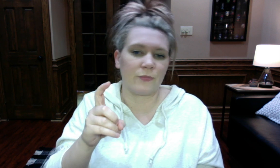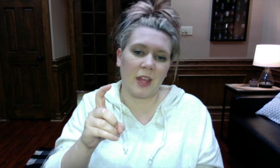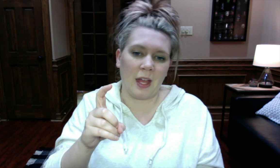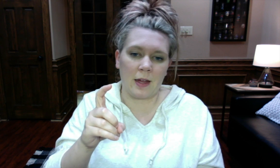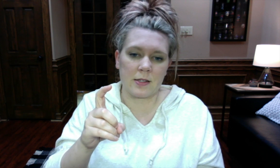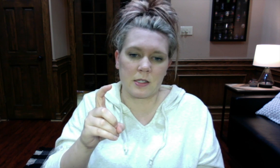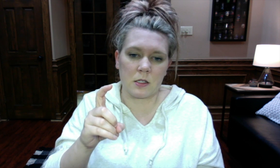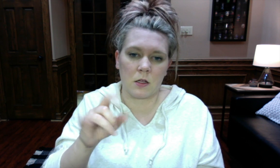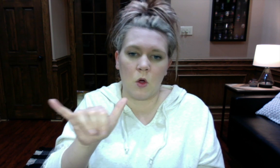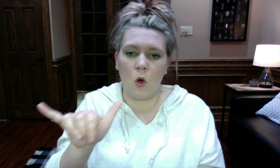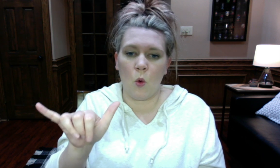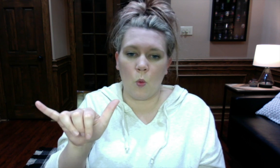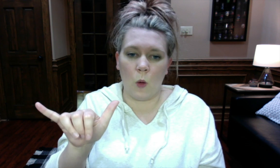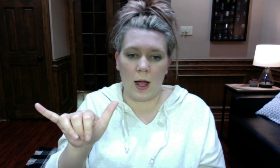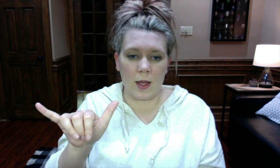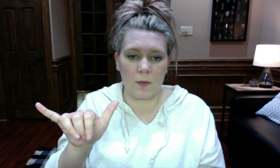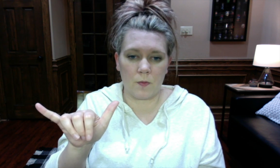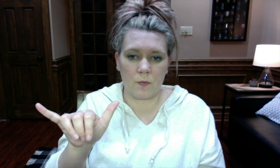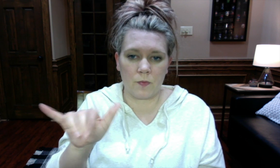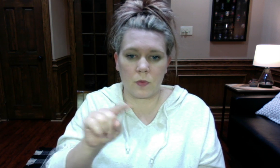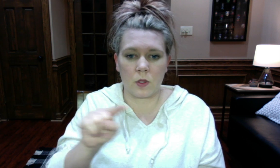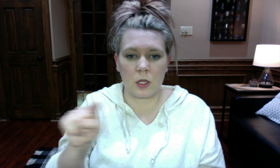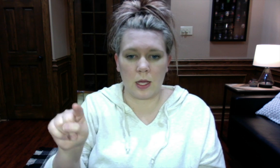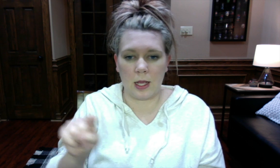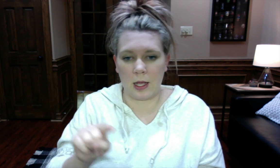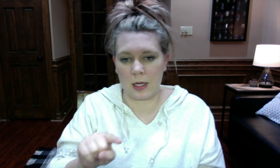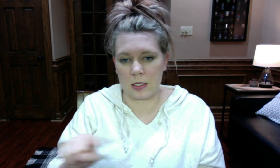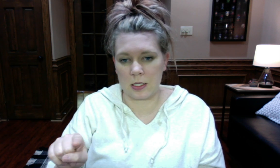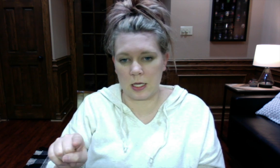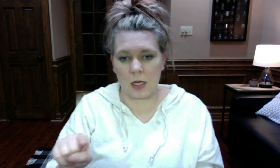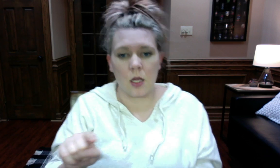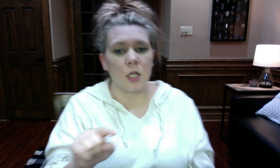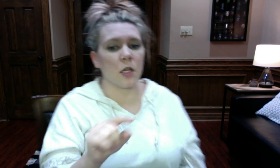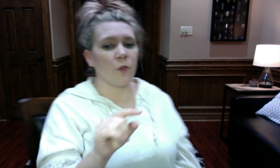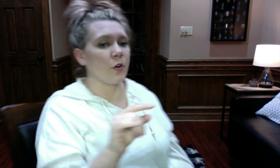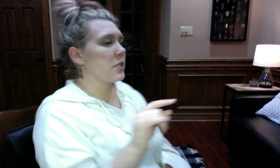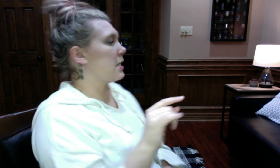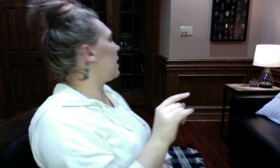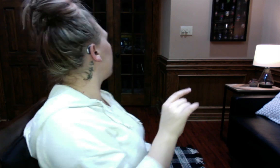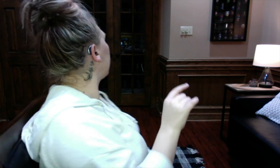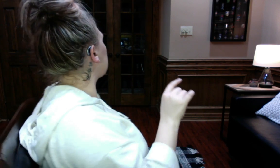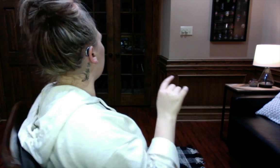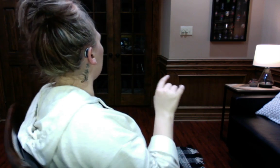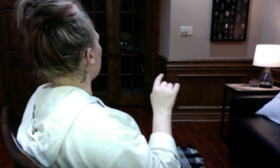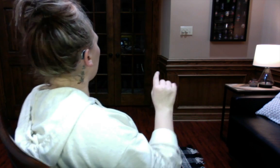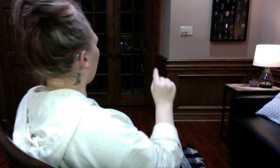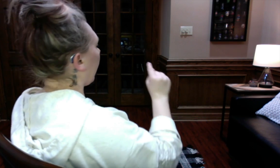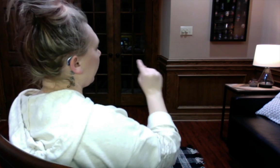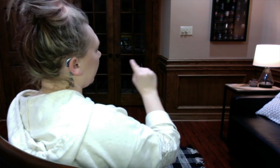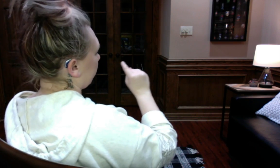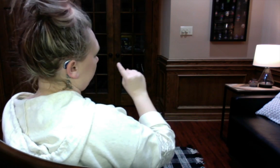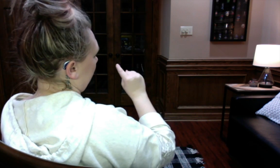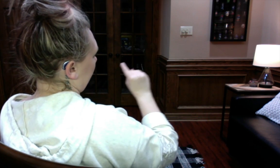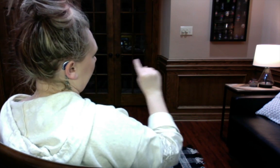X, Y, and Z. So for Z, what that's going to look like,